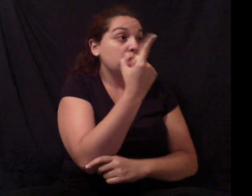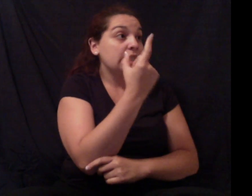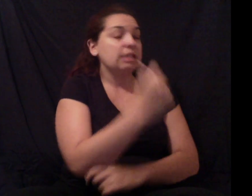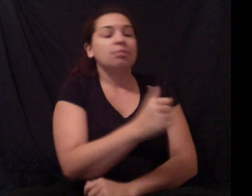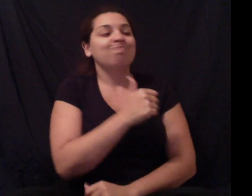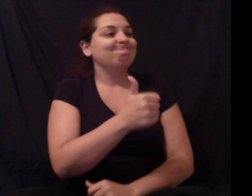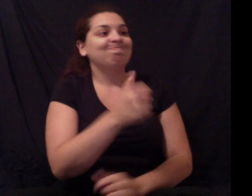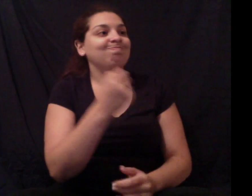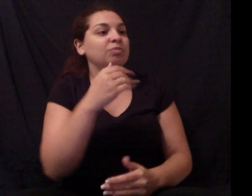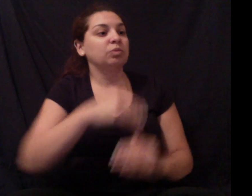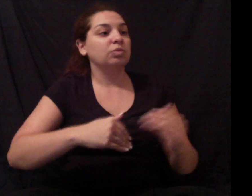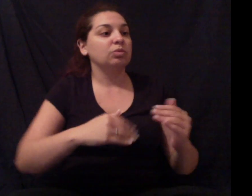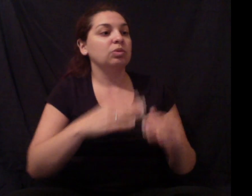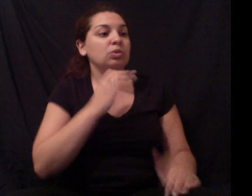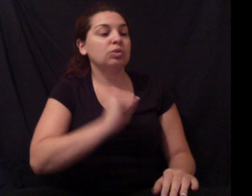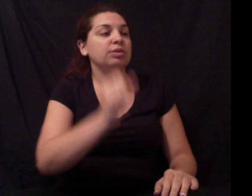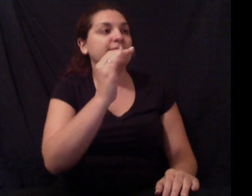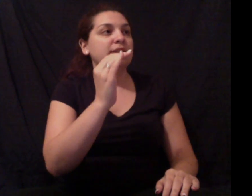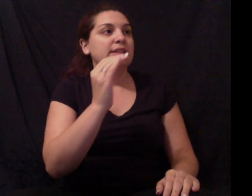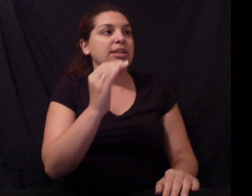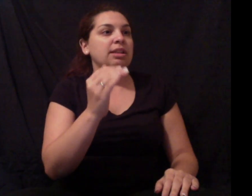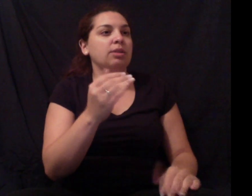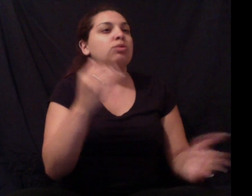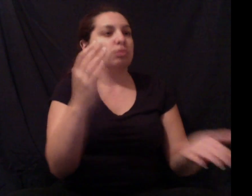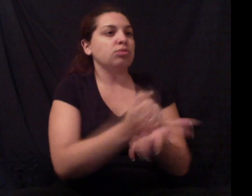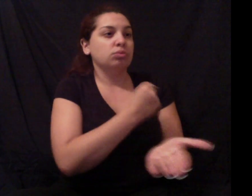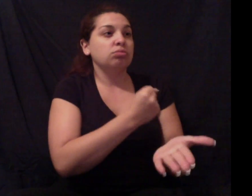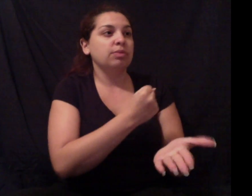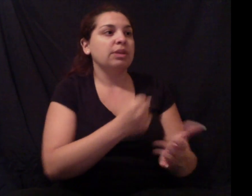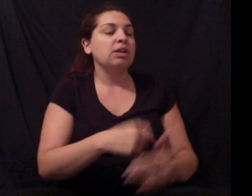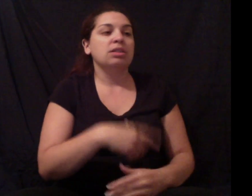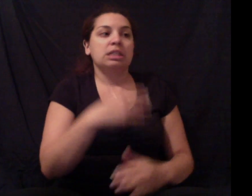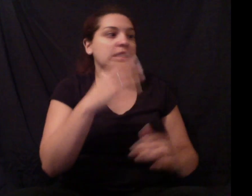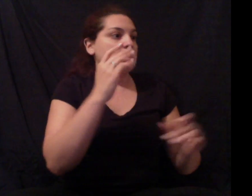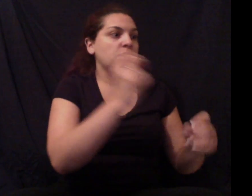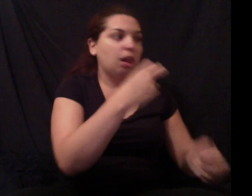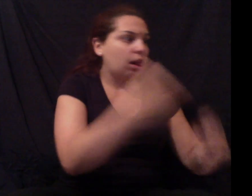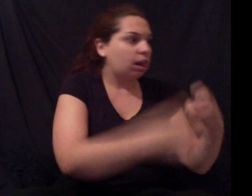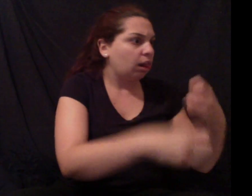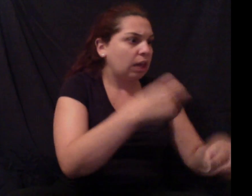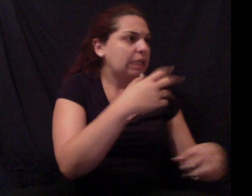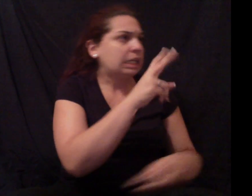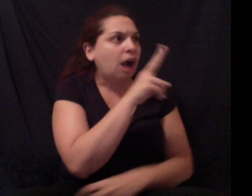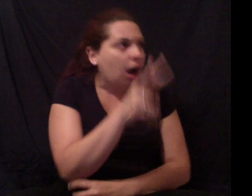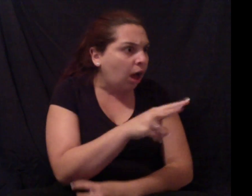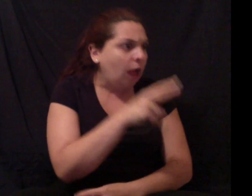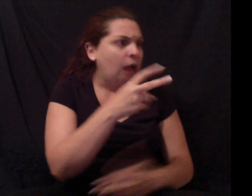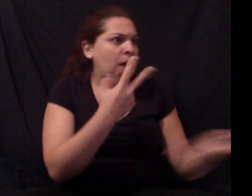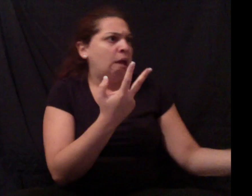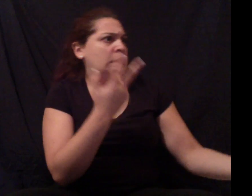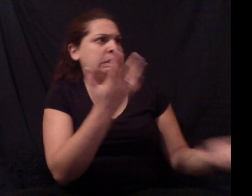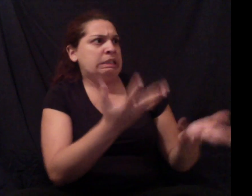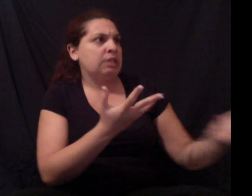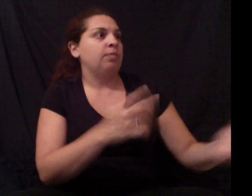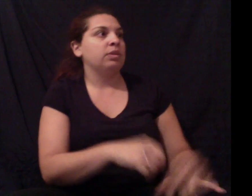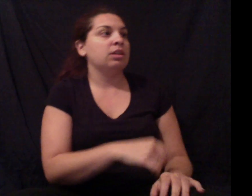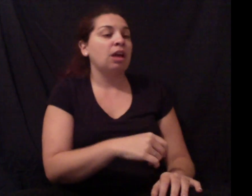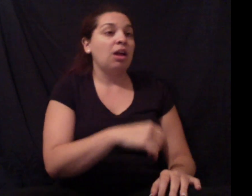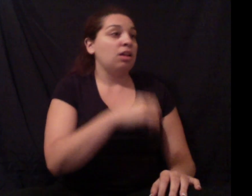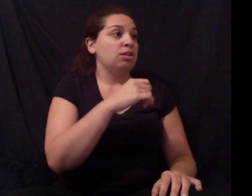to beat it. I couldn't understand a lot of the complex systems because I was just so overwhelmed. Those early RPGs were